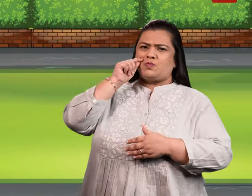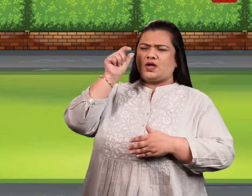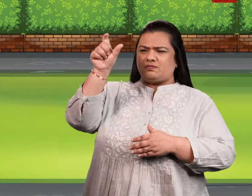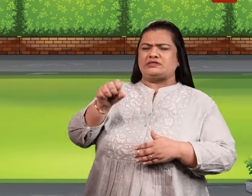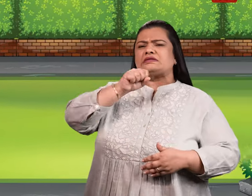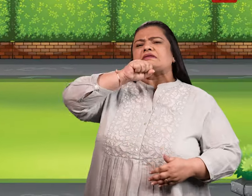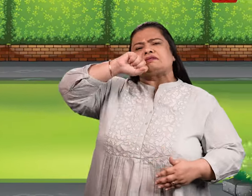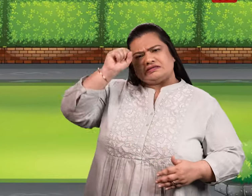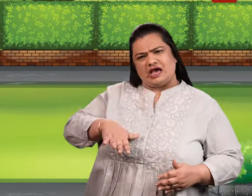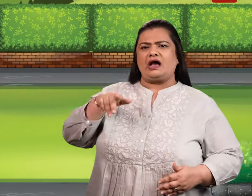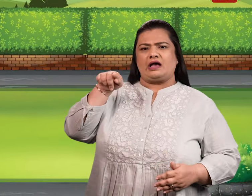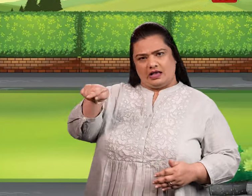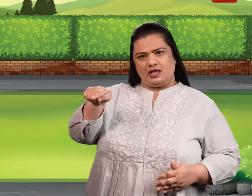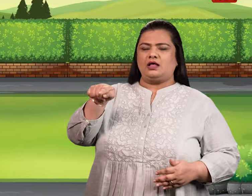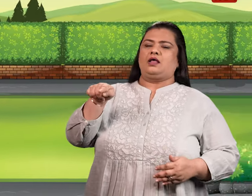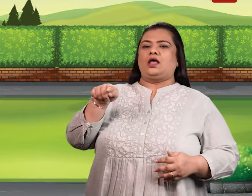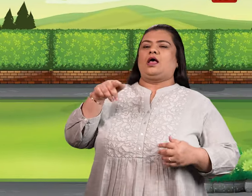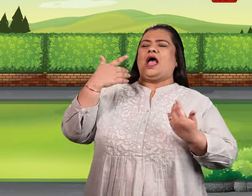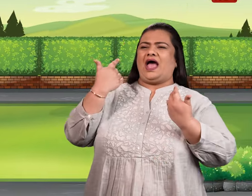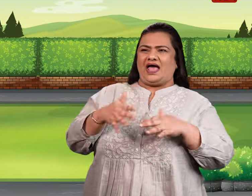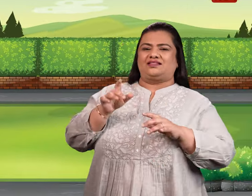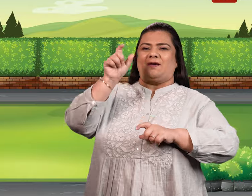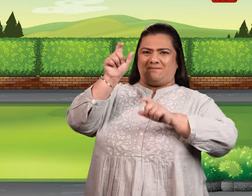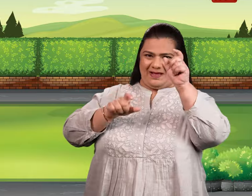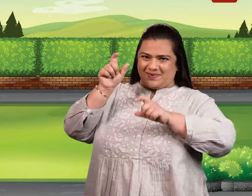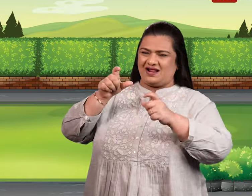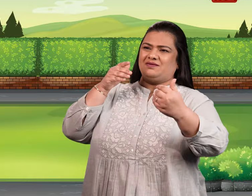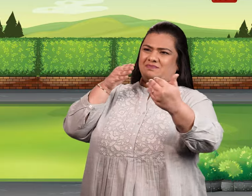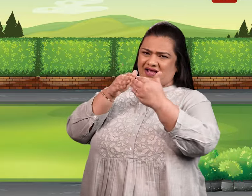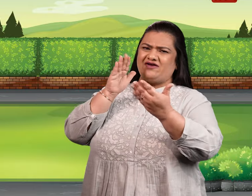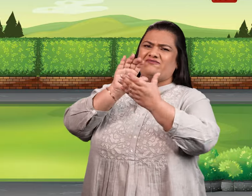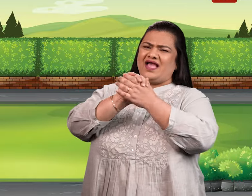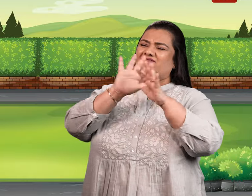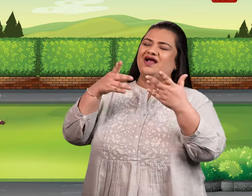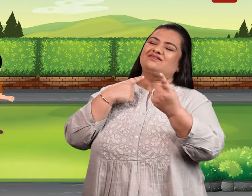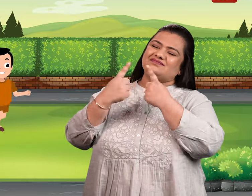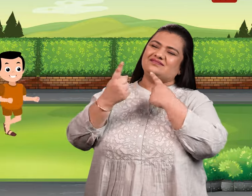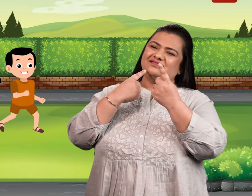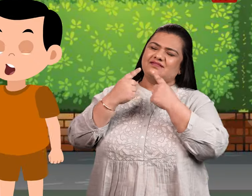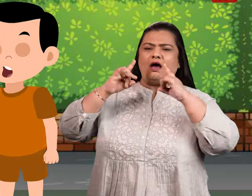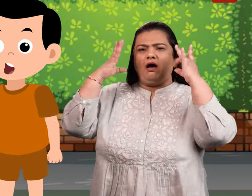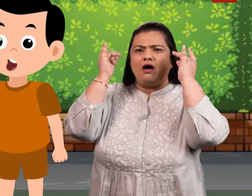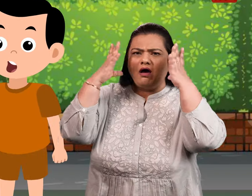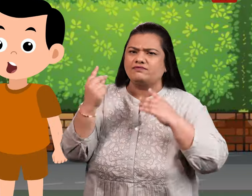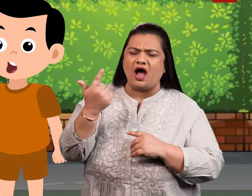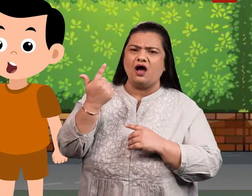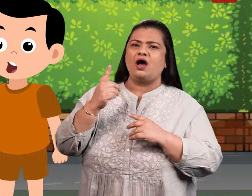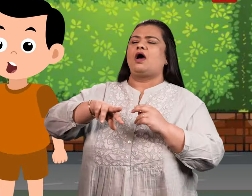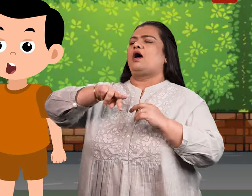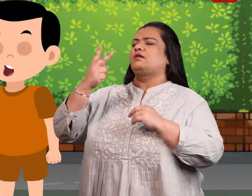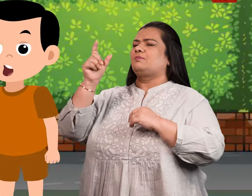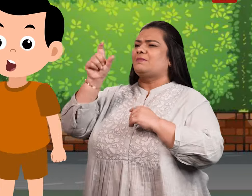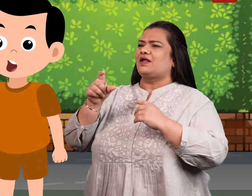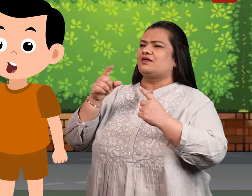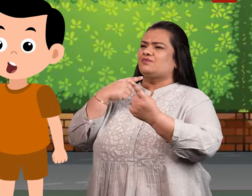Once upon a time, there was a young boy. Whenever he met his friends or anybody, he got